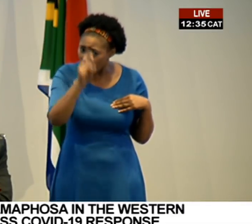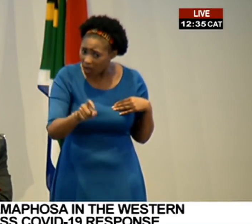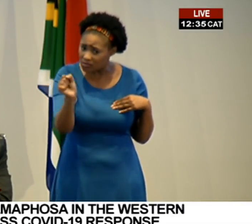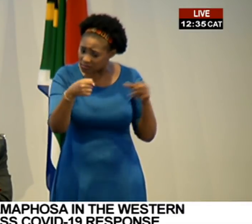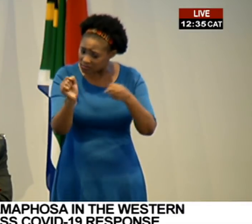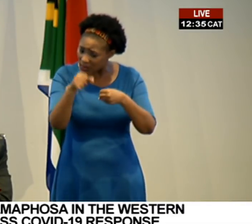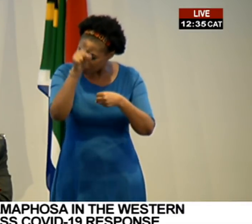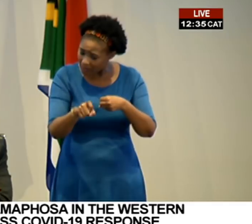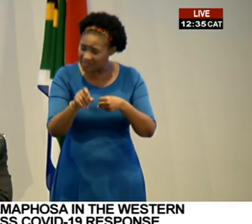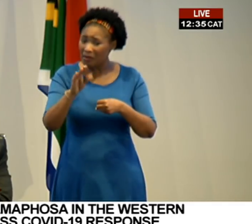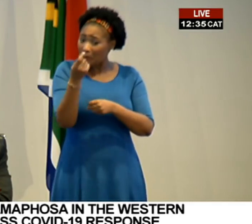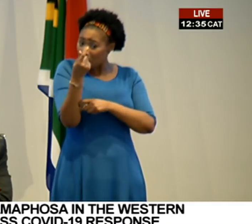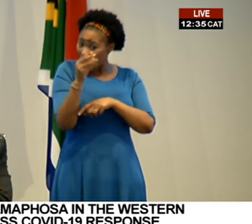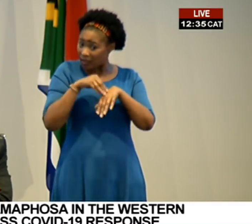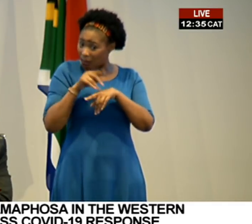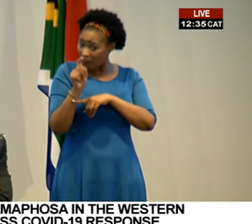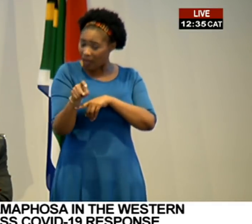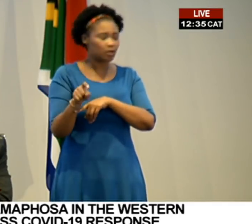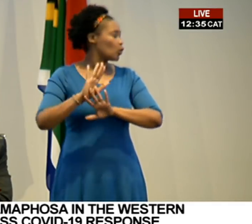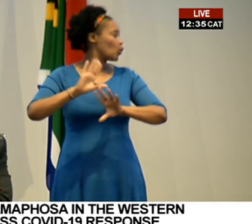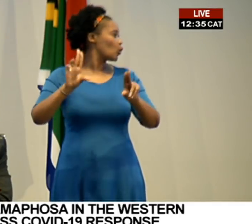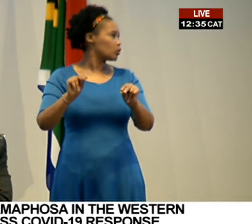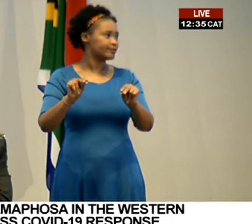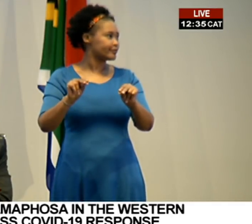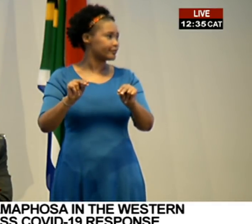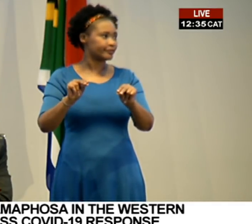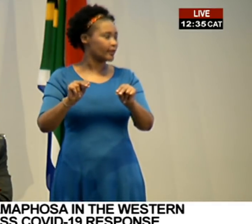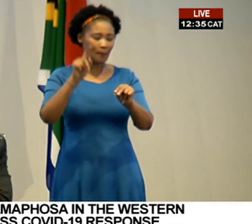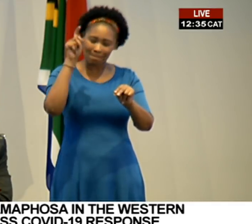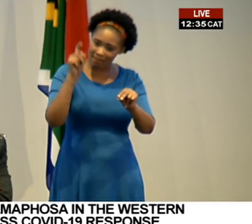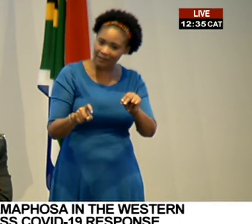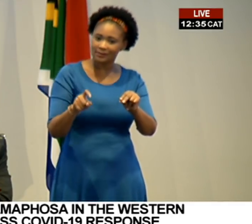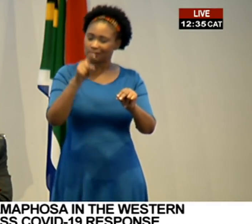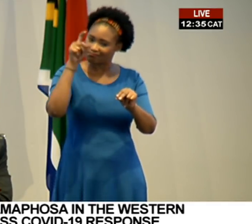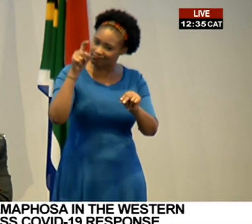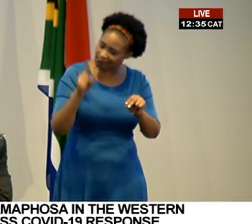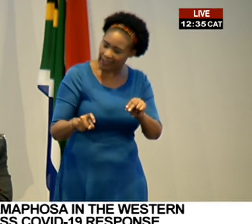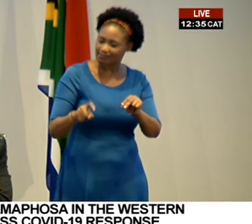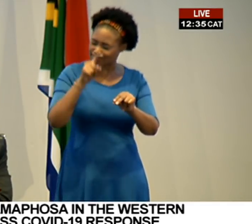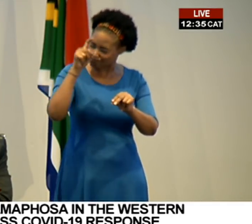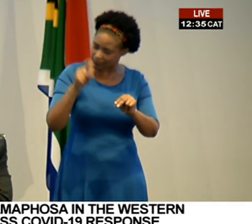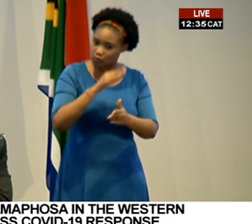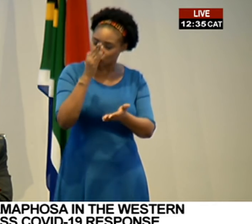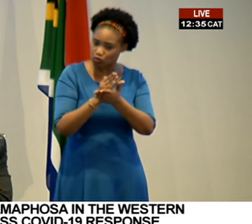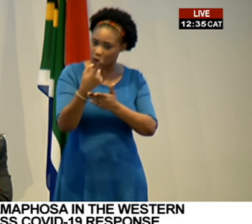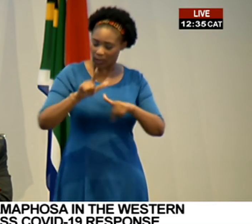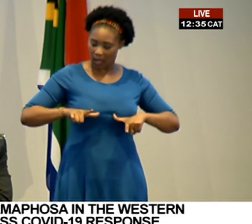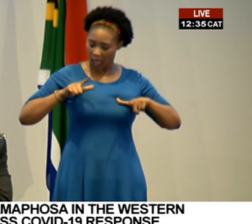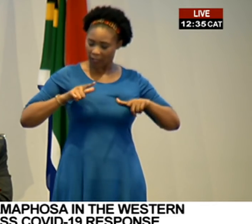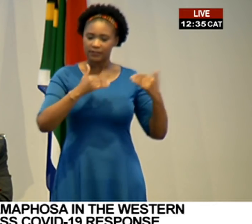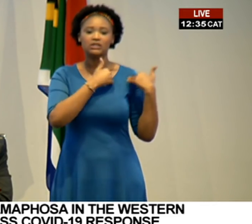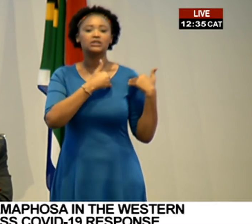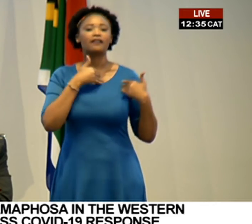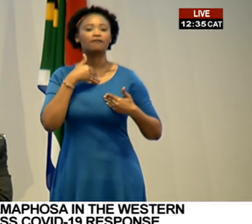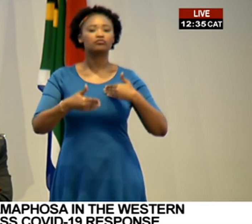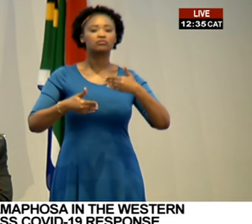them. Money is not going to be the issue. We must pull out all stops to save lives.